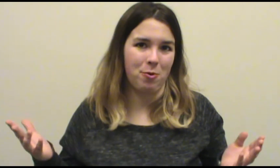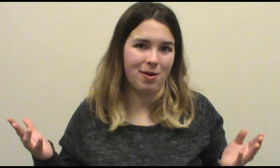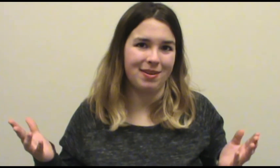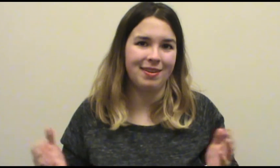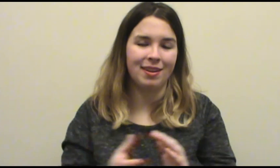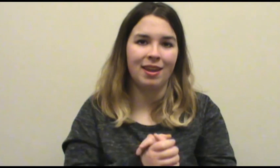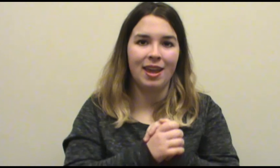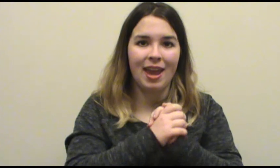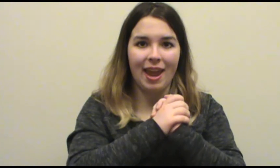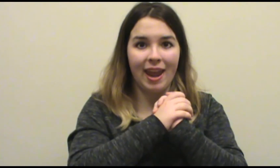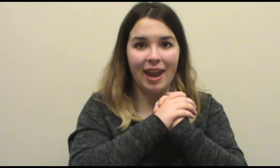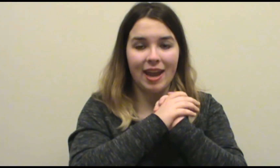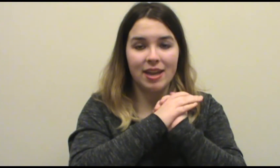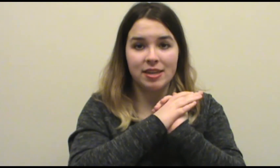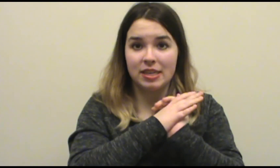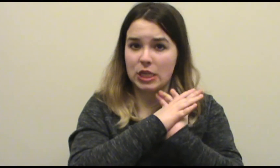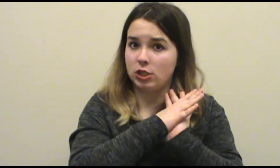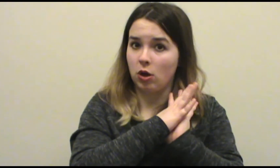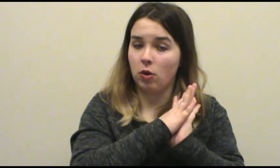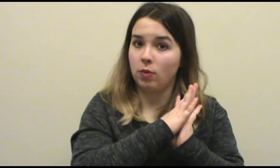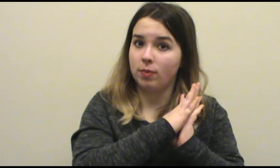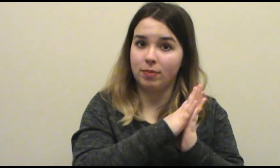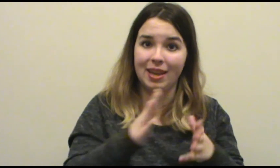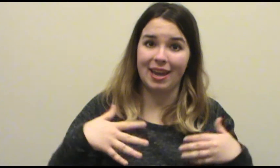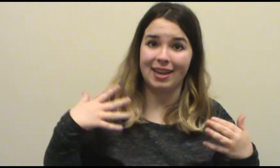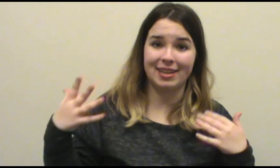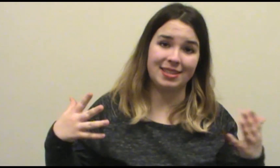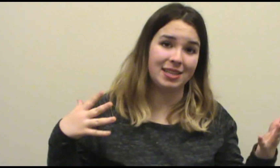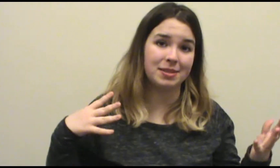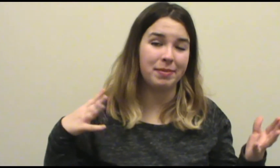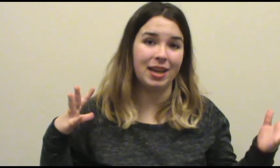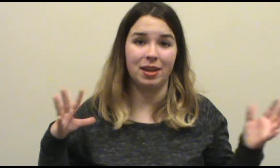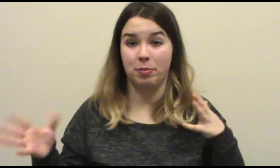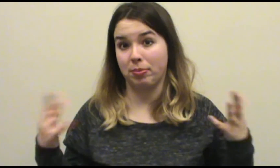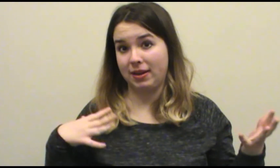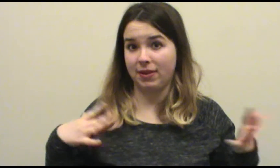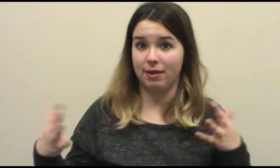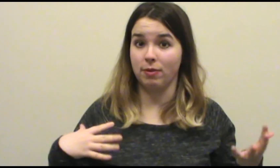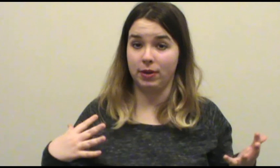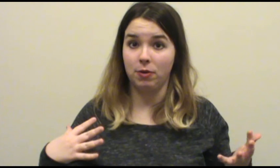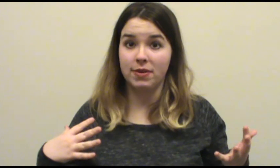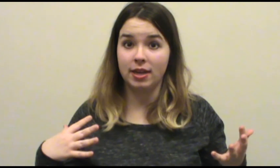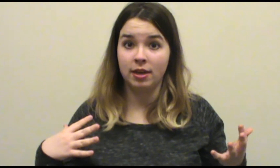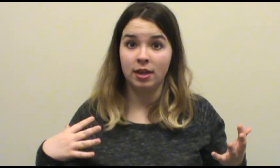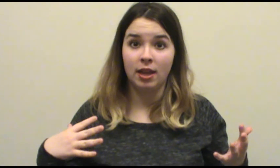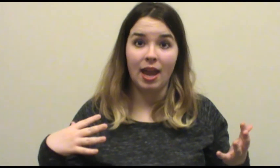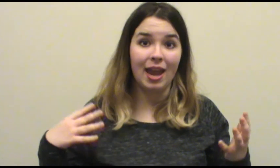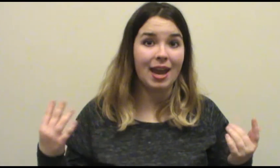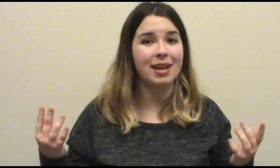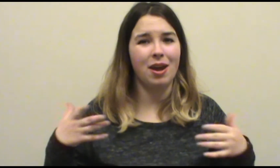more. And so, yeah, I guess that's my little brief kind of review of it. And